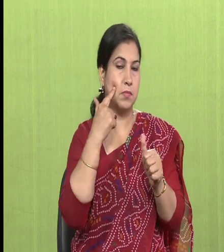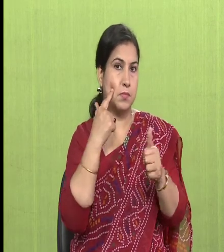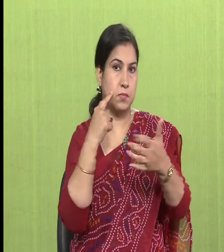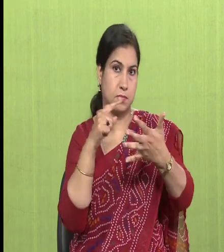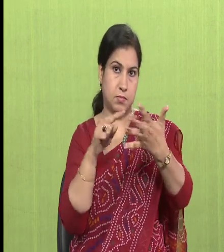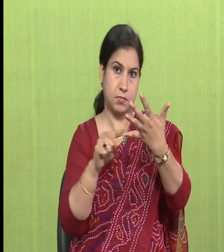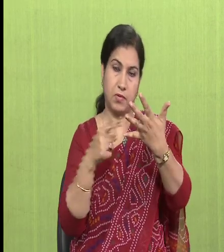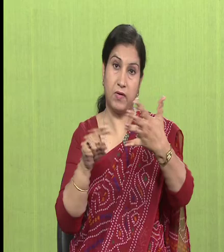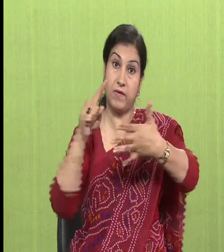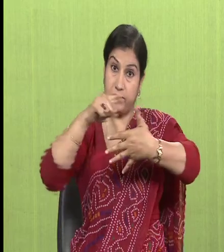Fifth name is